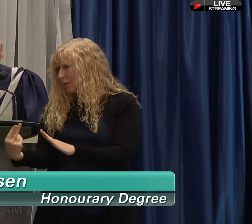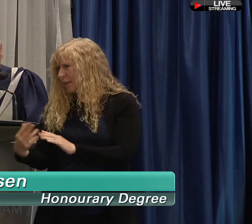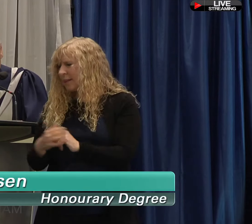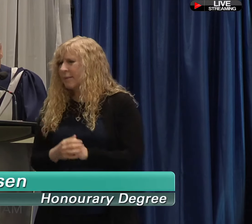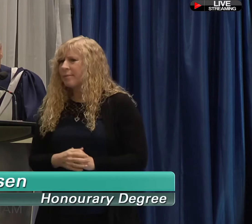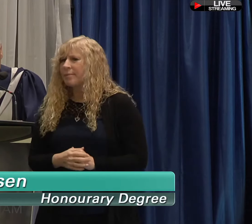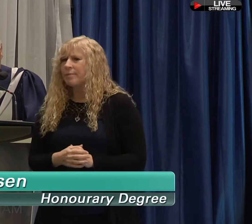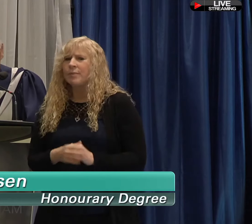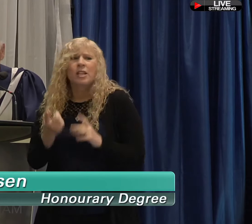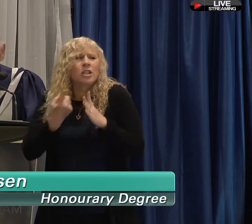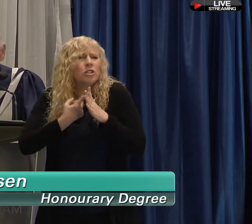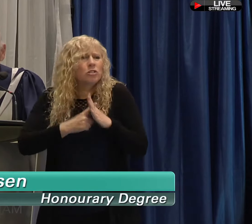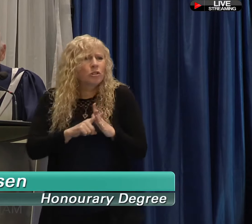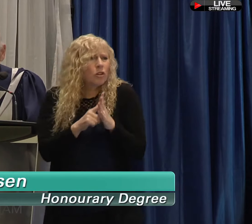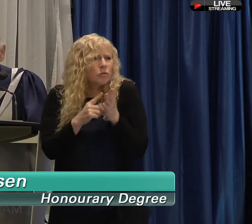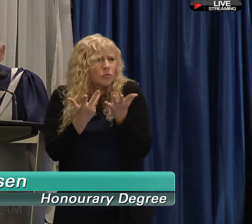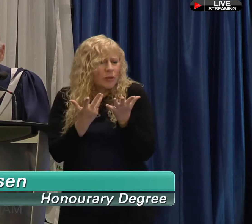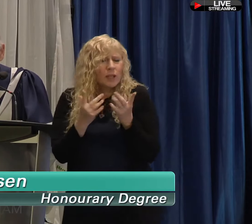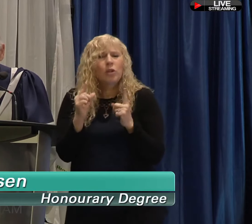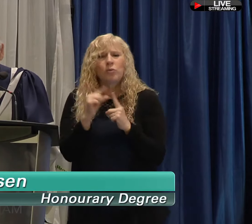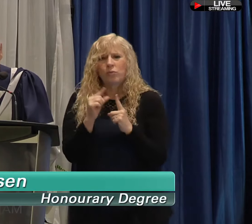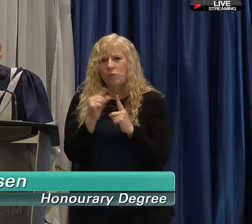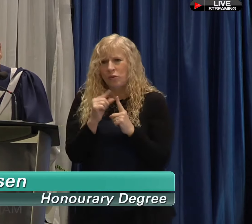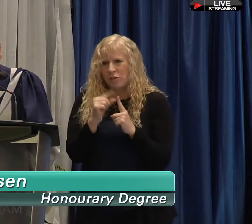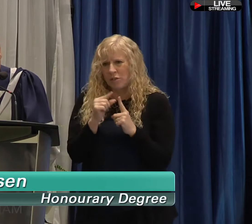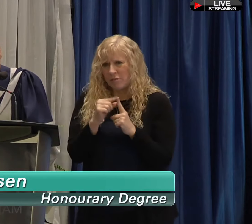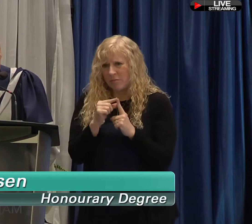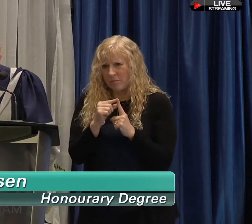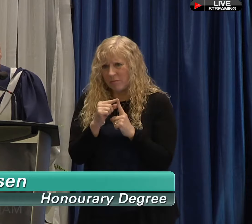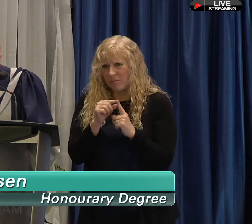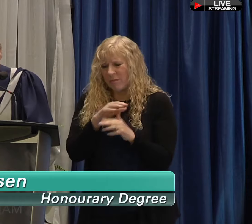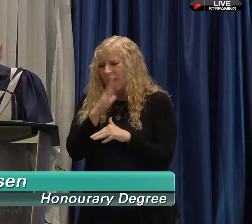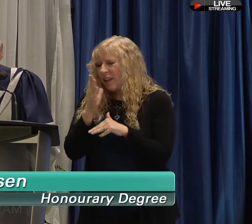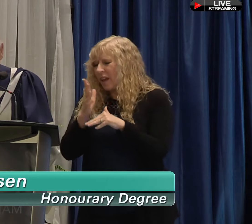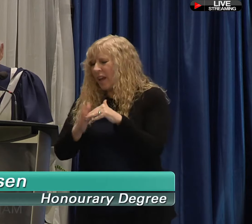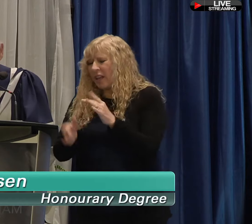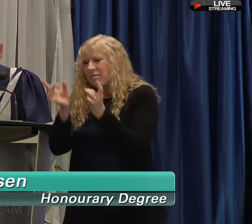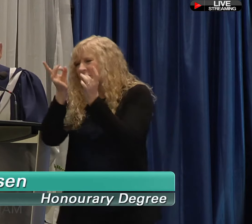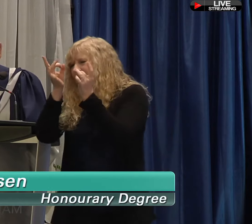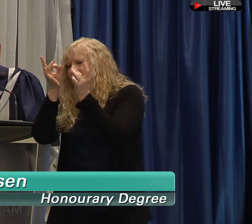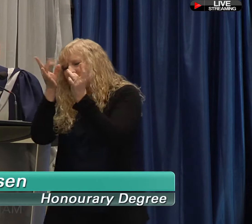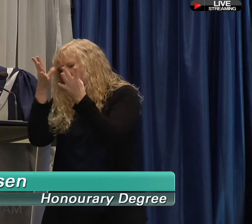It all starts with words, and it ends in terrible places.